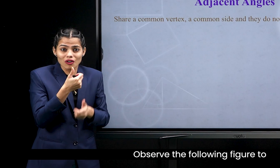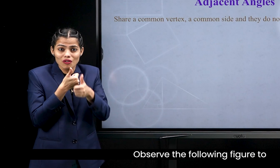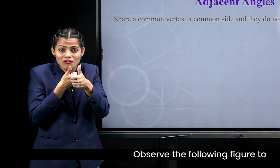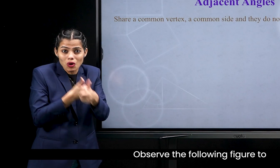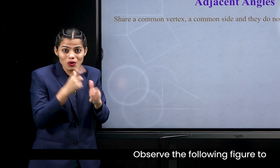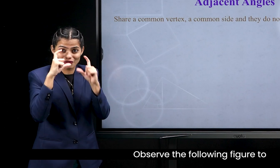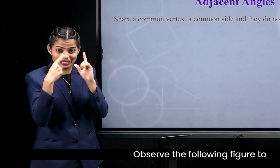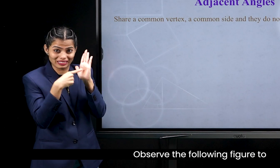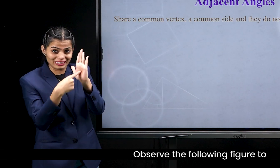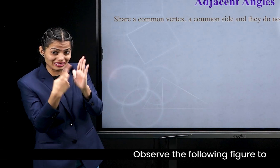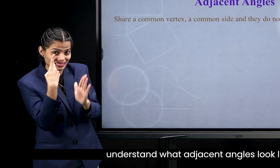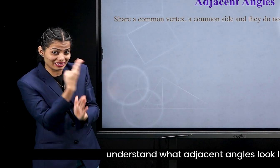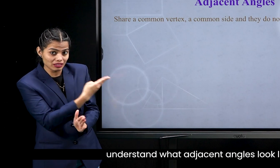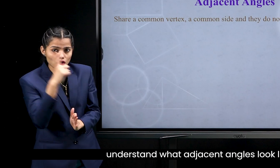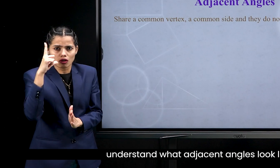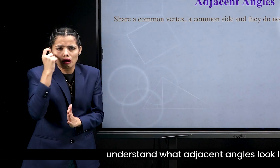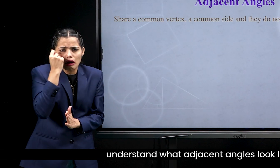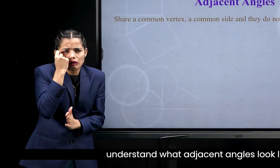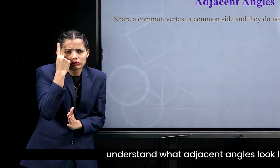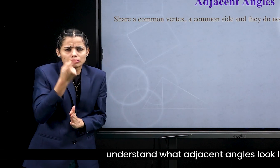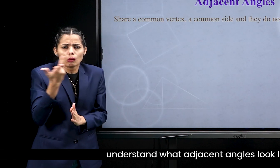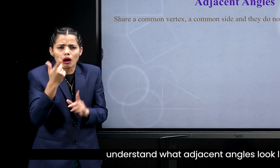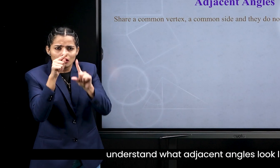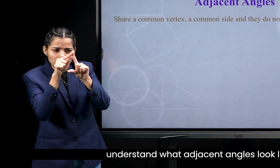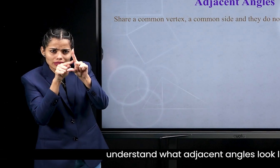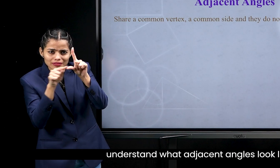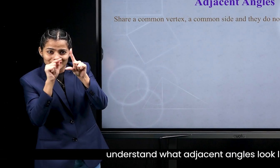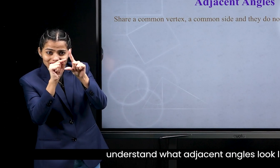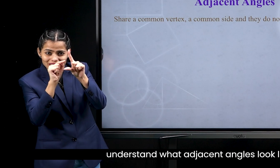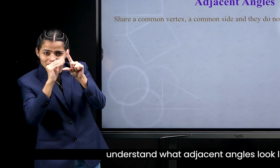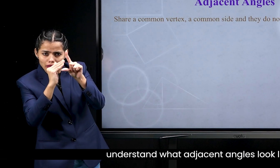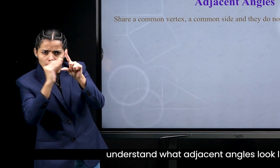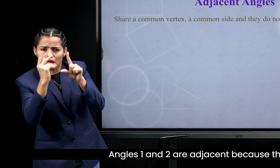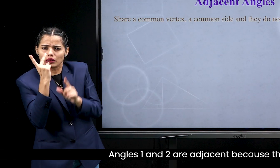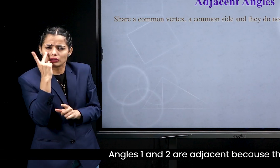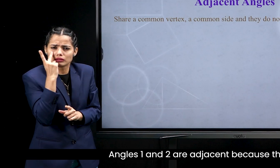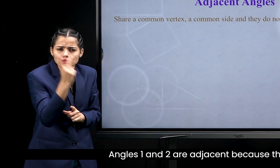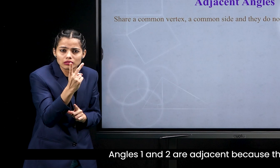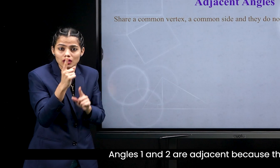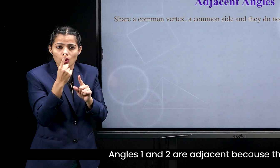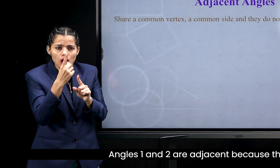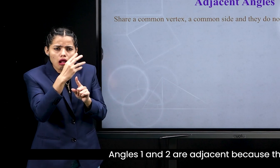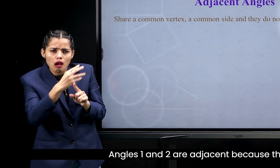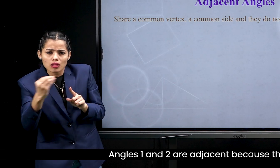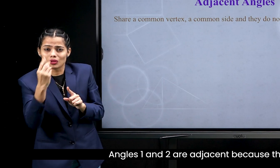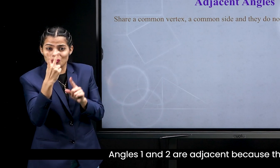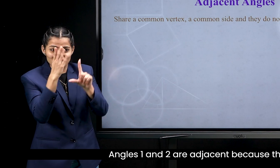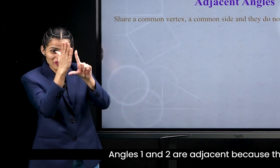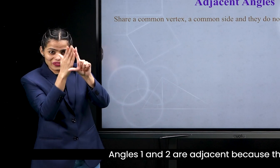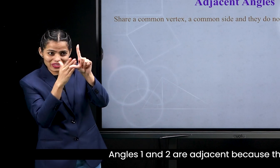Observe the following figure to understand what adjacent angles look like. Angles 1 and 2 are adjacent